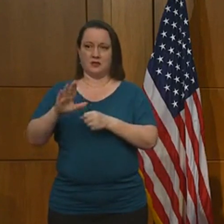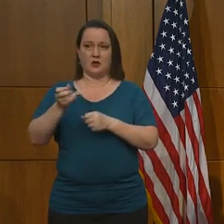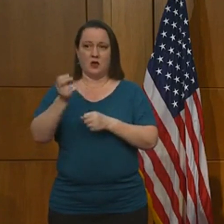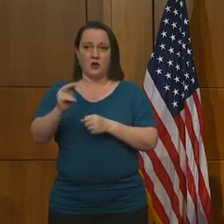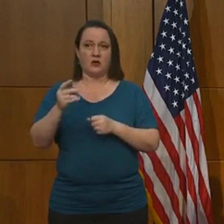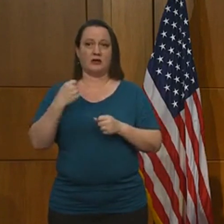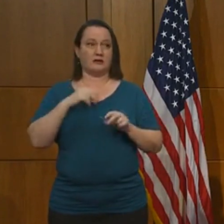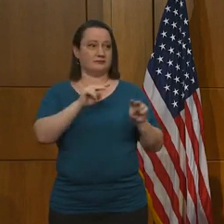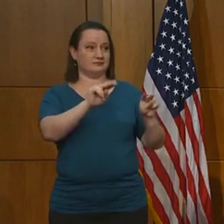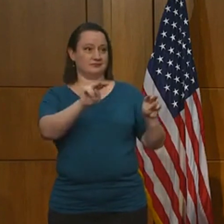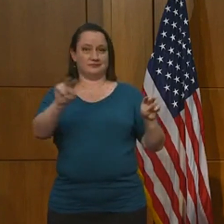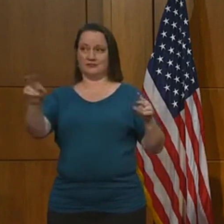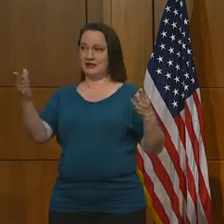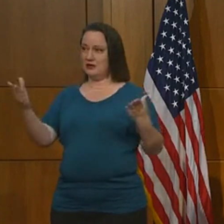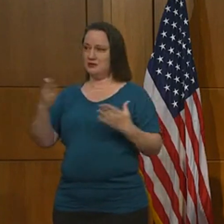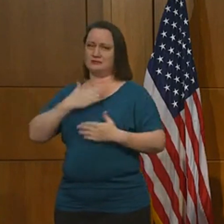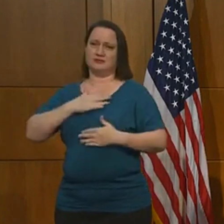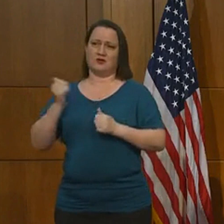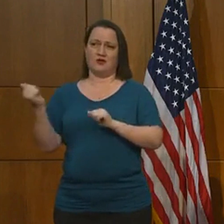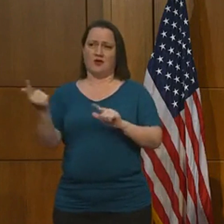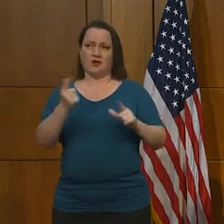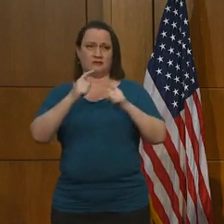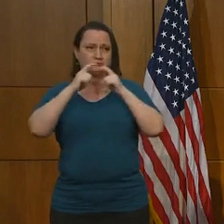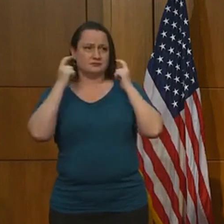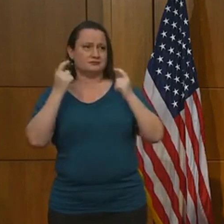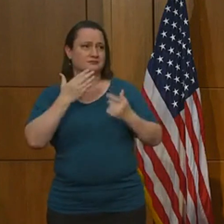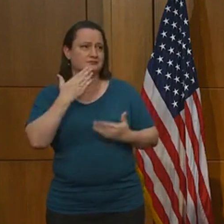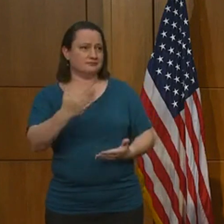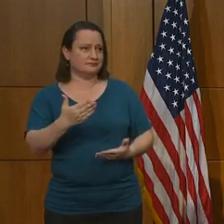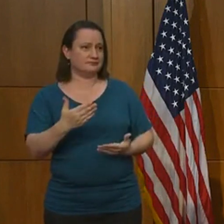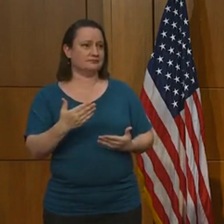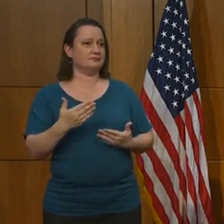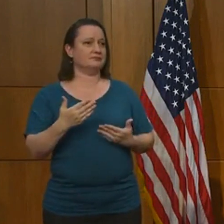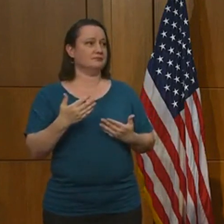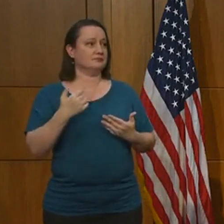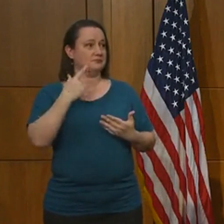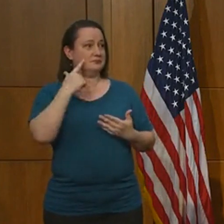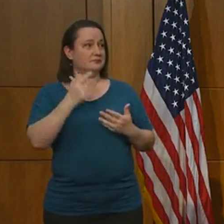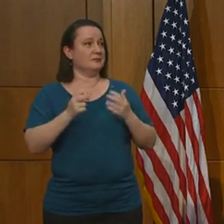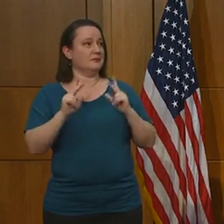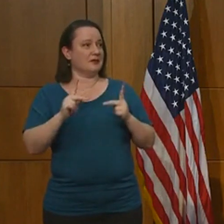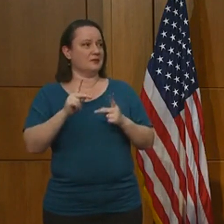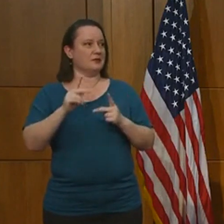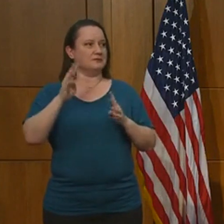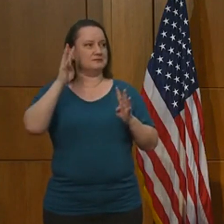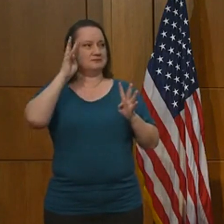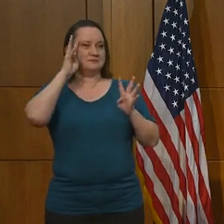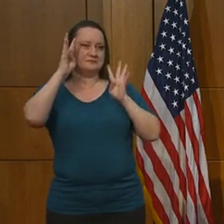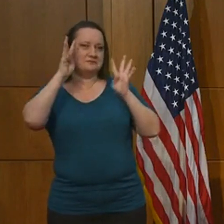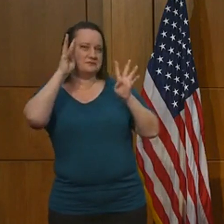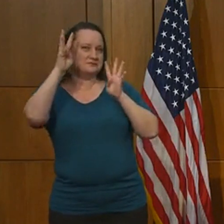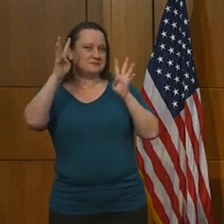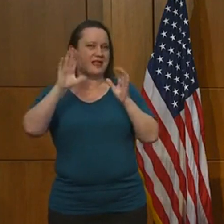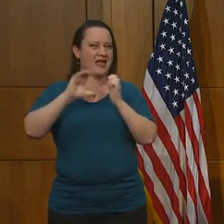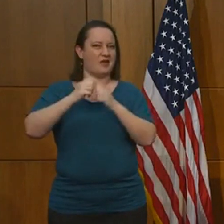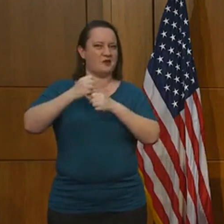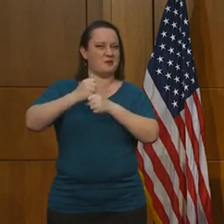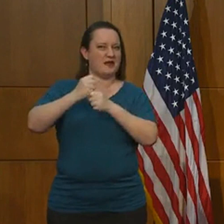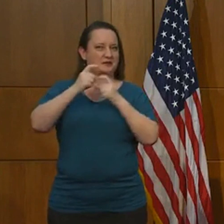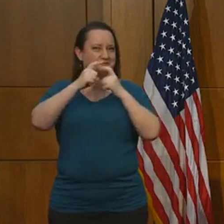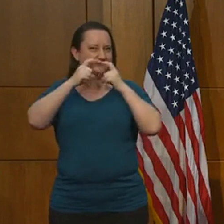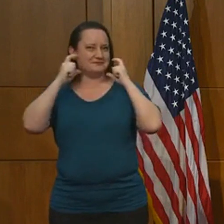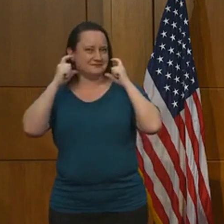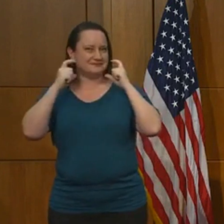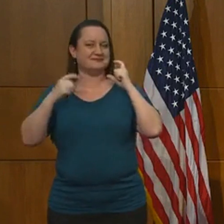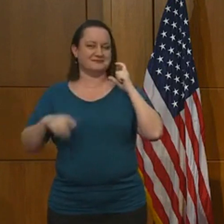and I appreciate everybody wearing facial protection. I think it's fair to say that people have gotten very creative with their facial